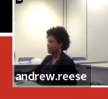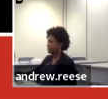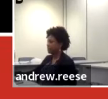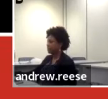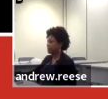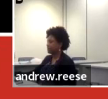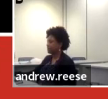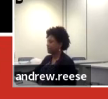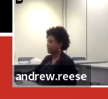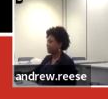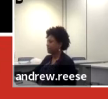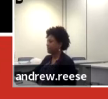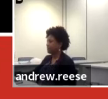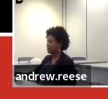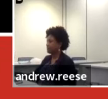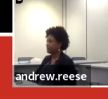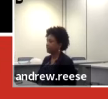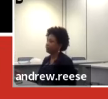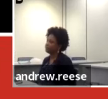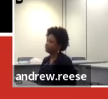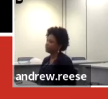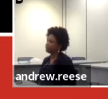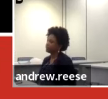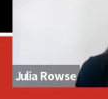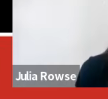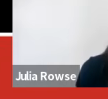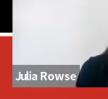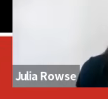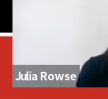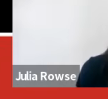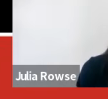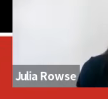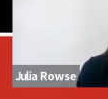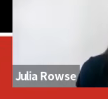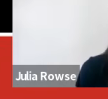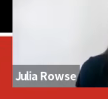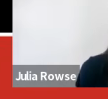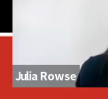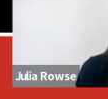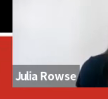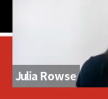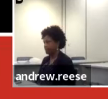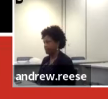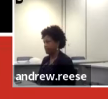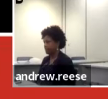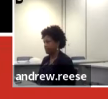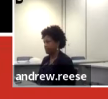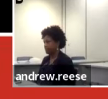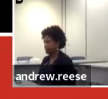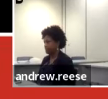will push that information out as there is updated information. Great. And Charlisa just included